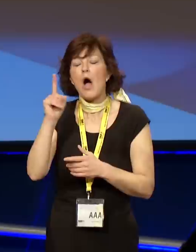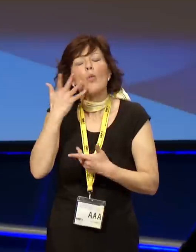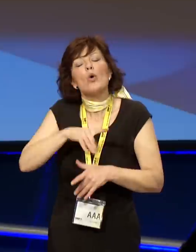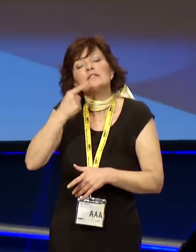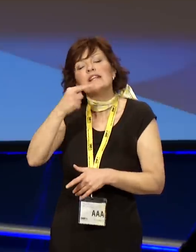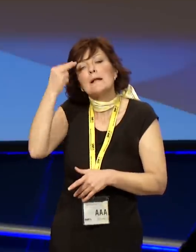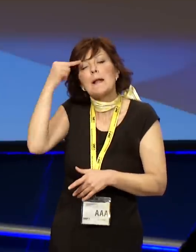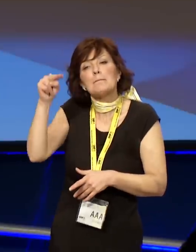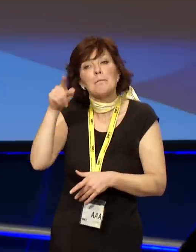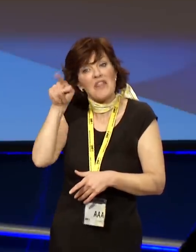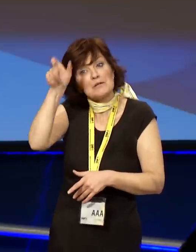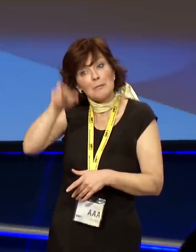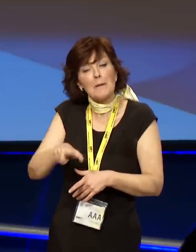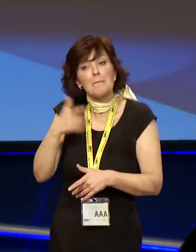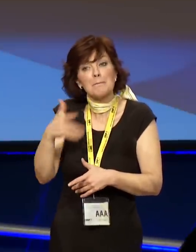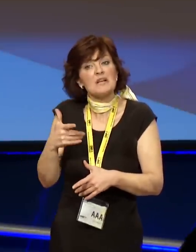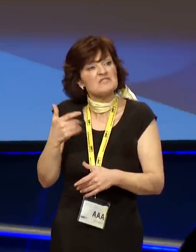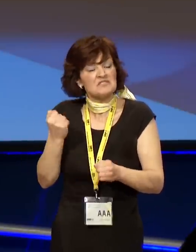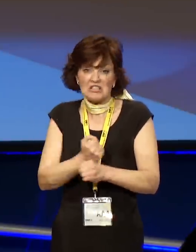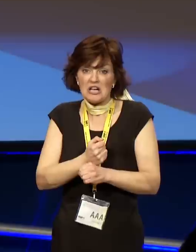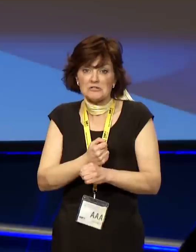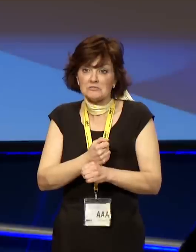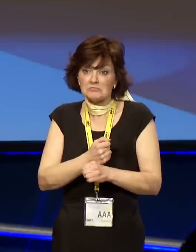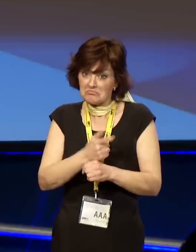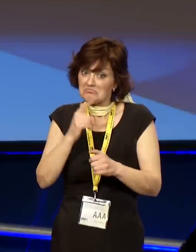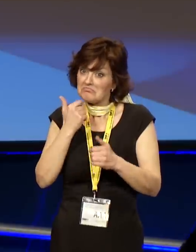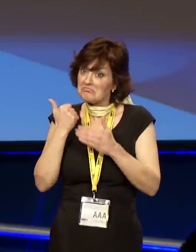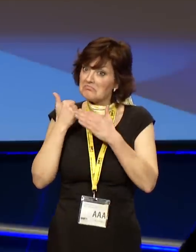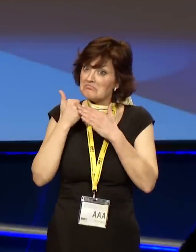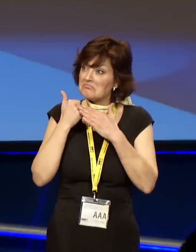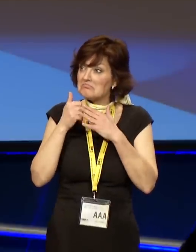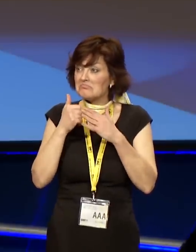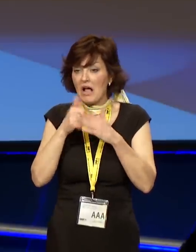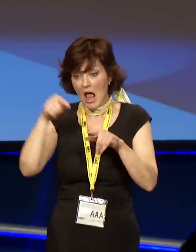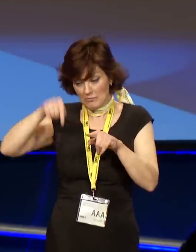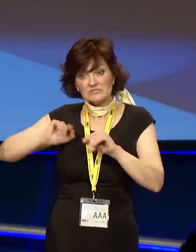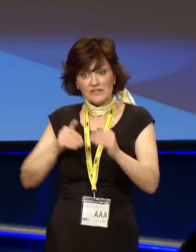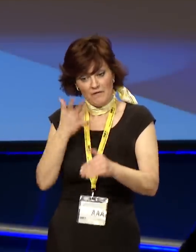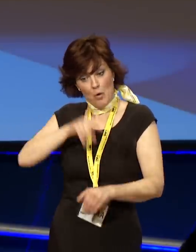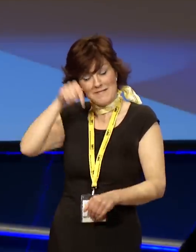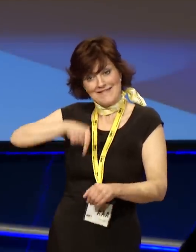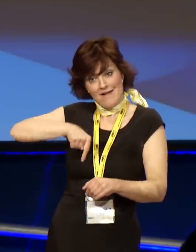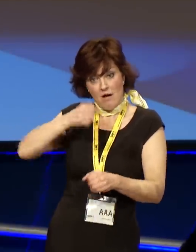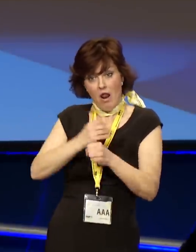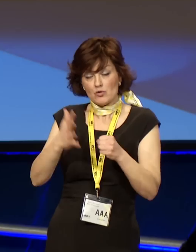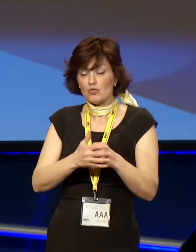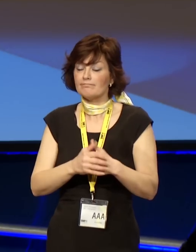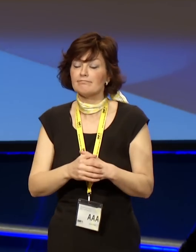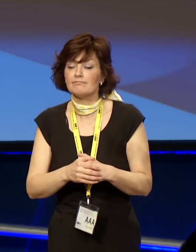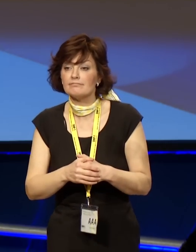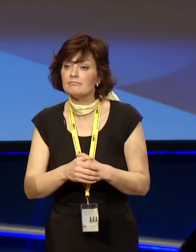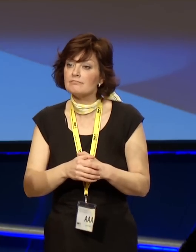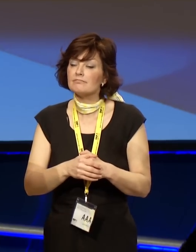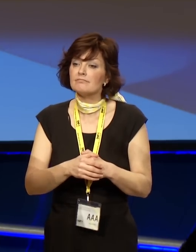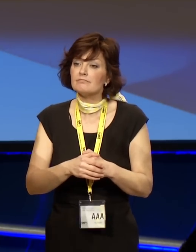nameless, but who has done this country enormous service over the last couple of years. And he's from this city of Glasgow.